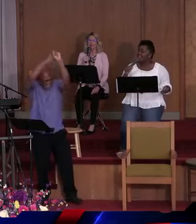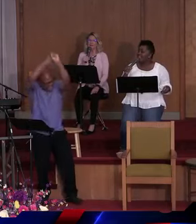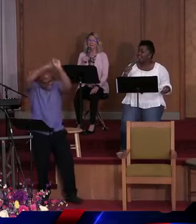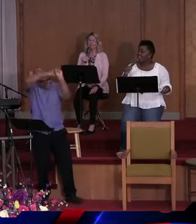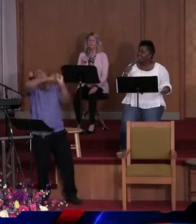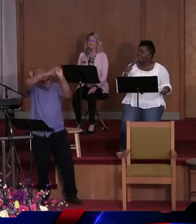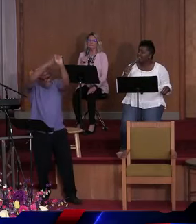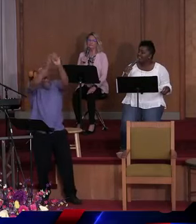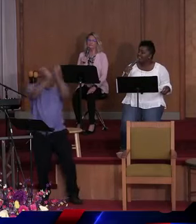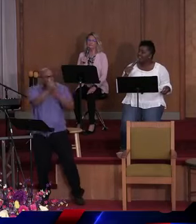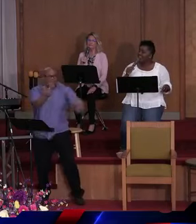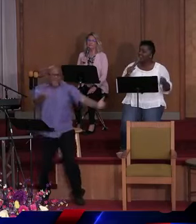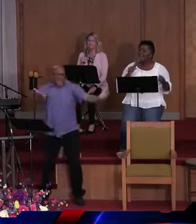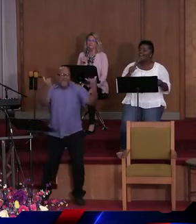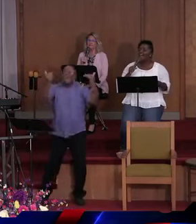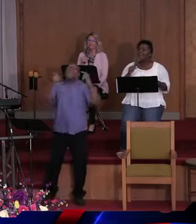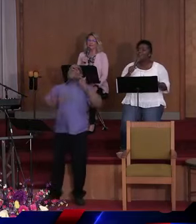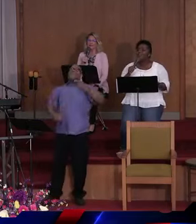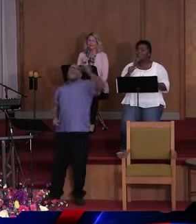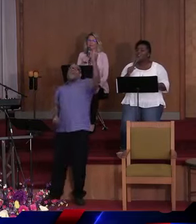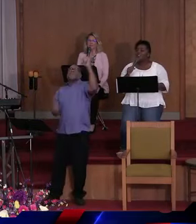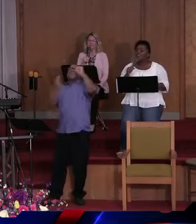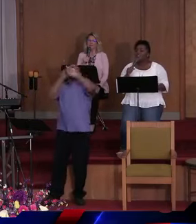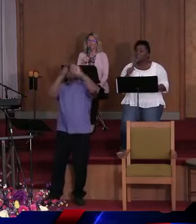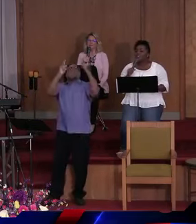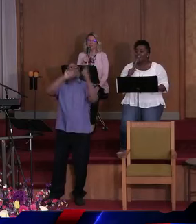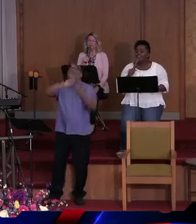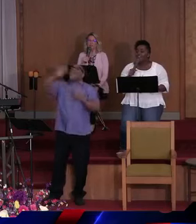friend. Everybody say, I am a